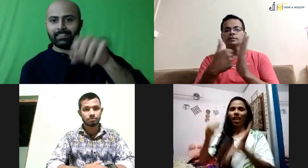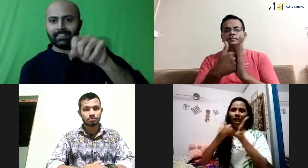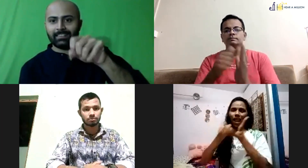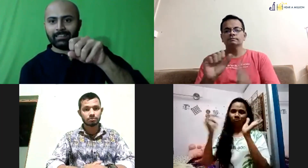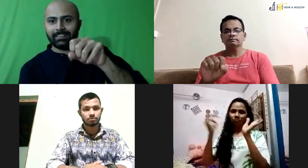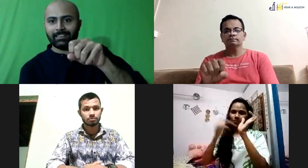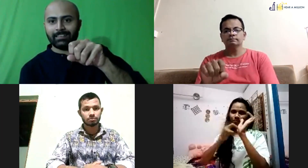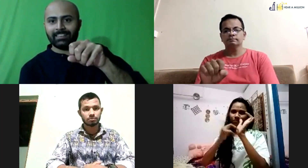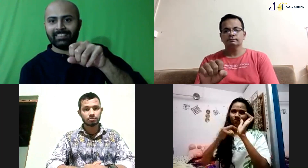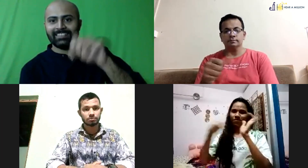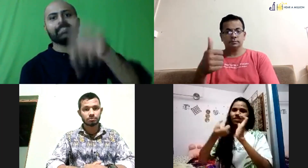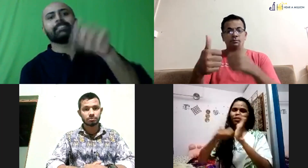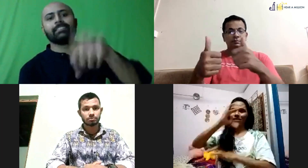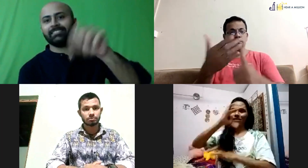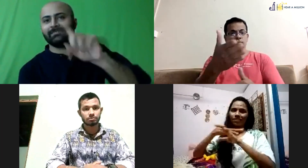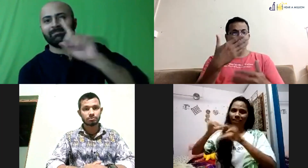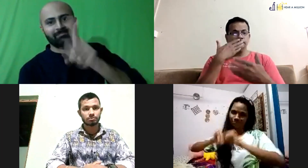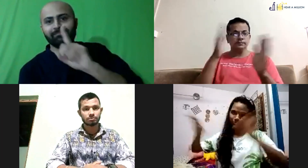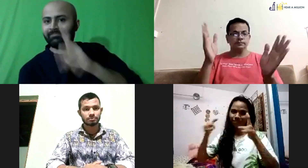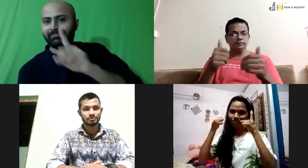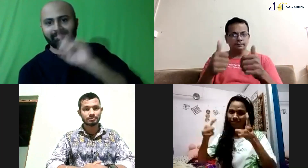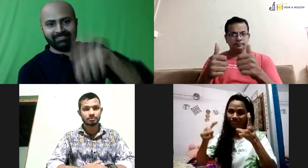everyone. Please subscribe my channel.